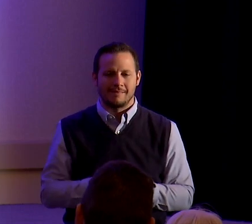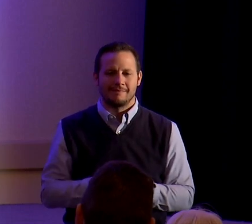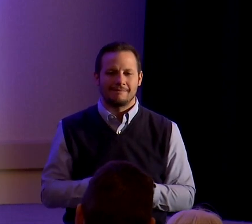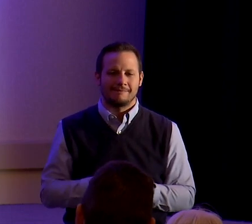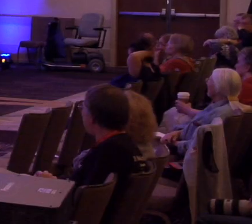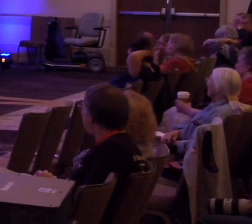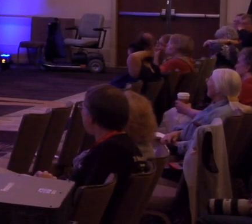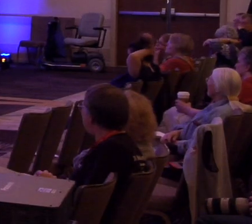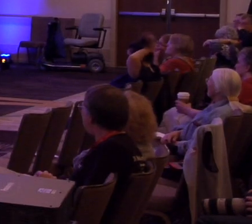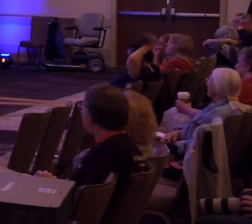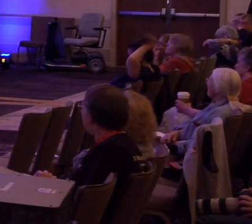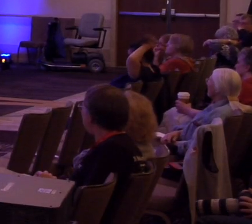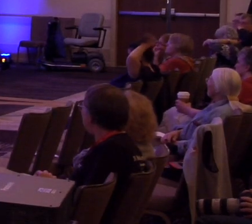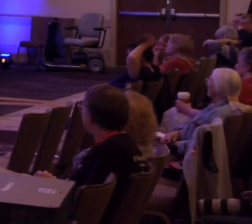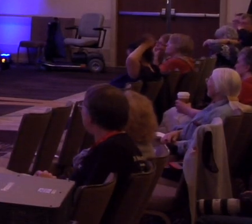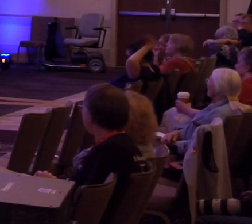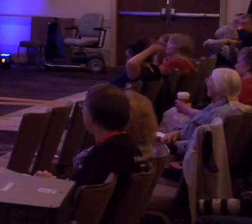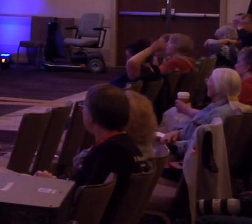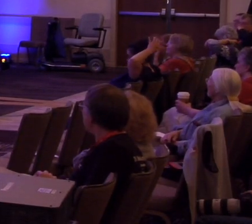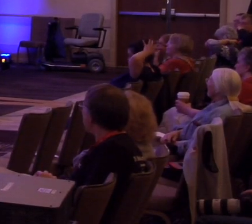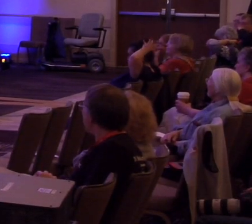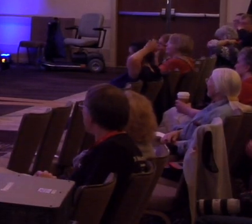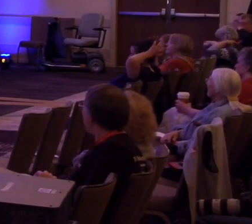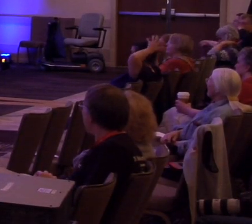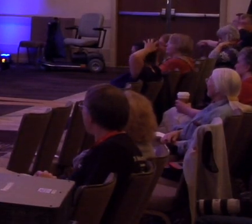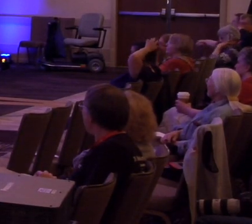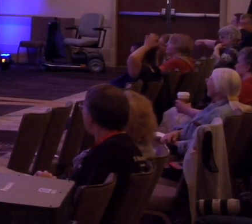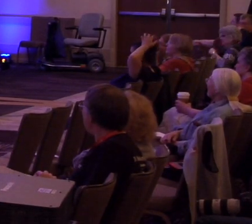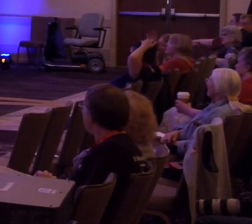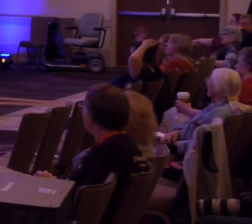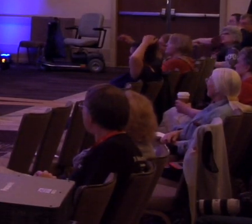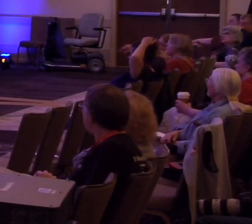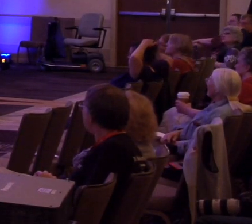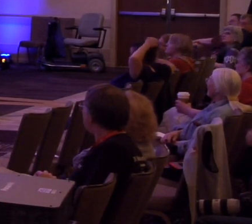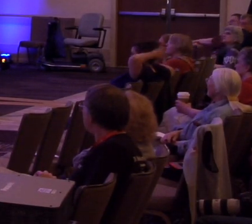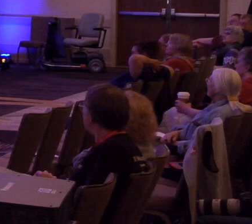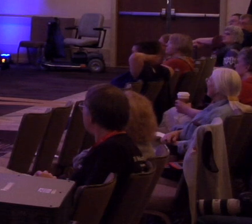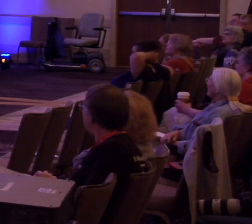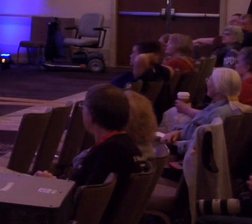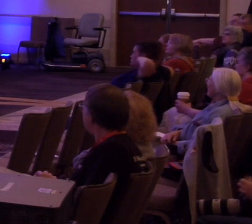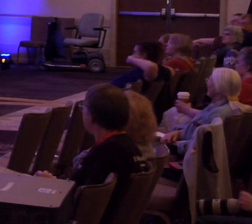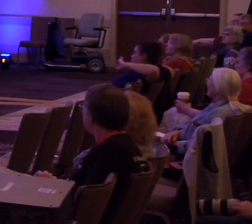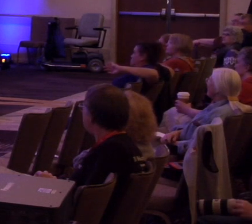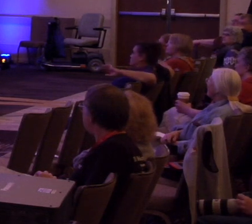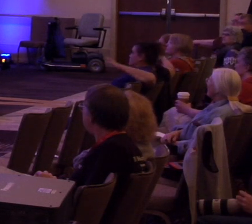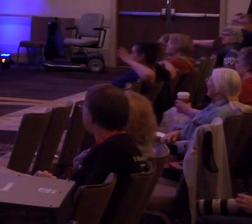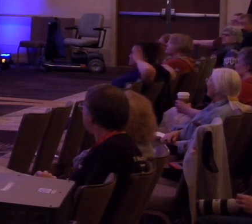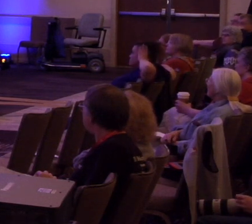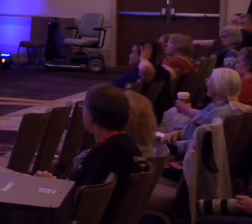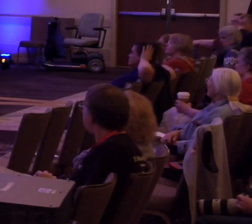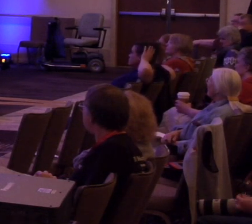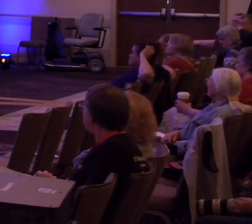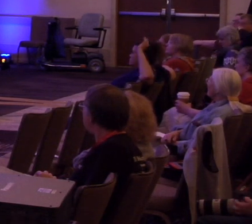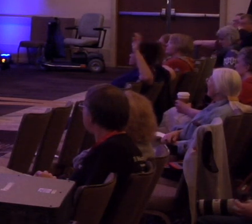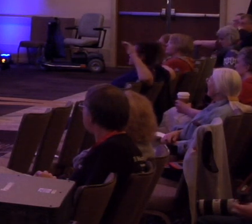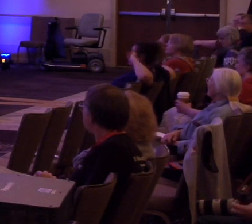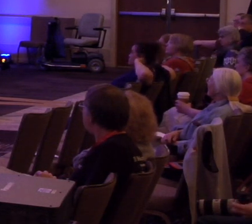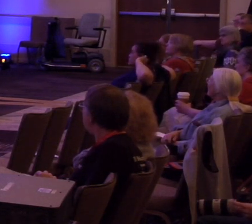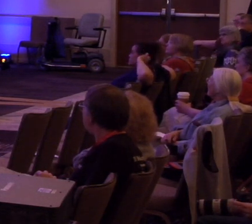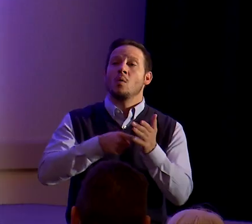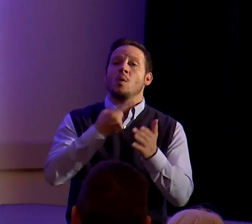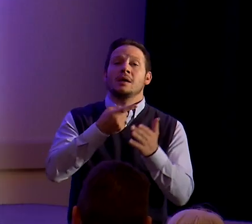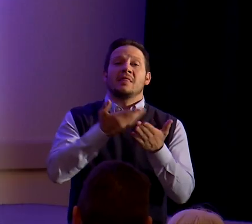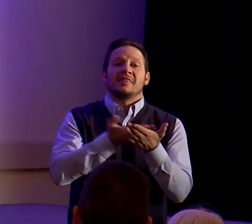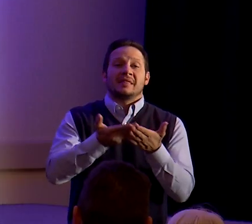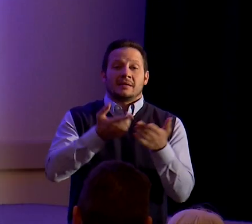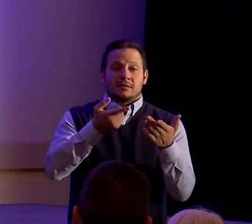It was that microscopic for me. And it is for so many people. Once the cards started to fall, it